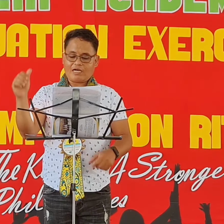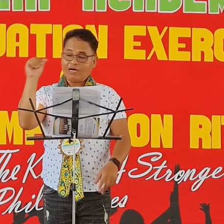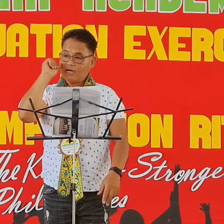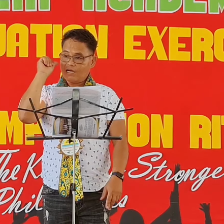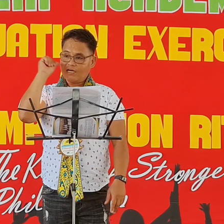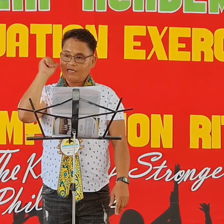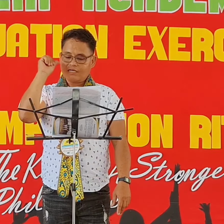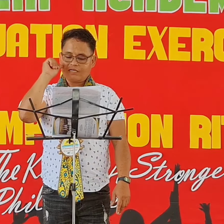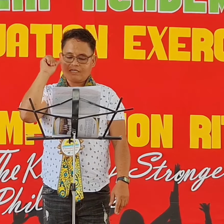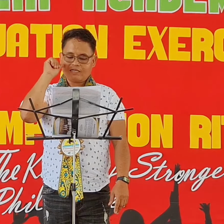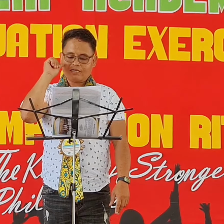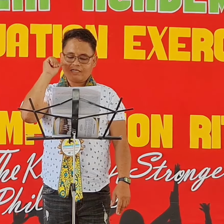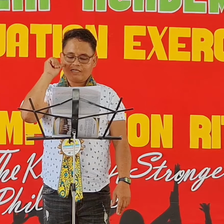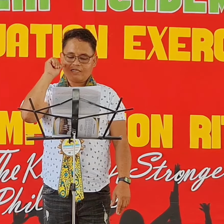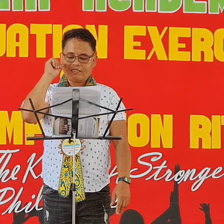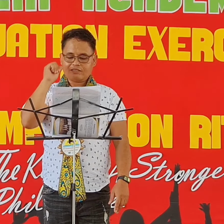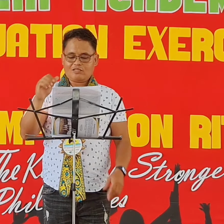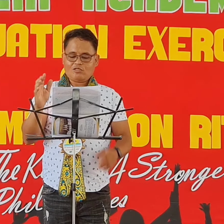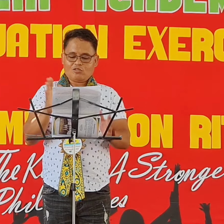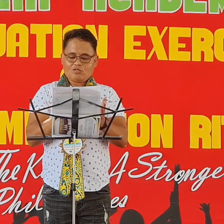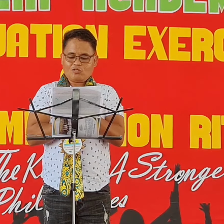My mother took me and Arlene to school.